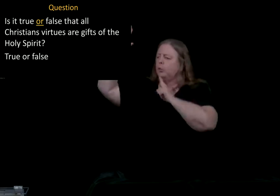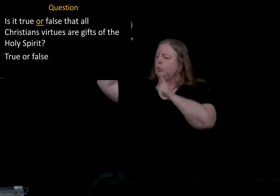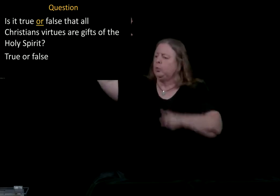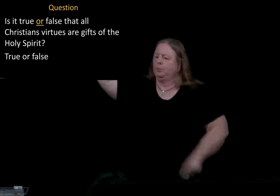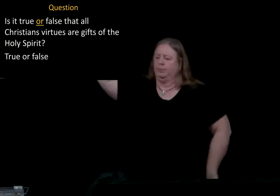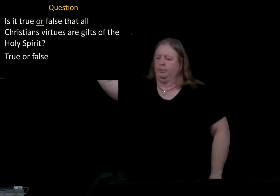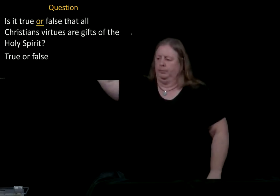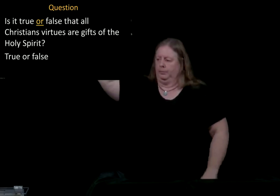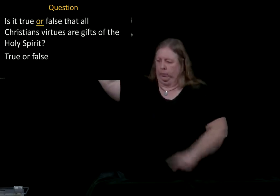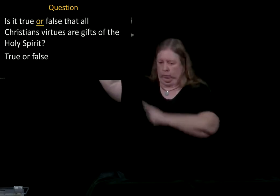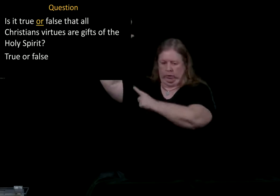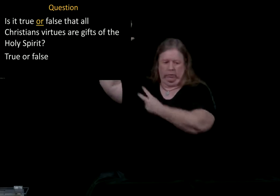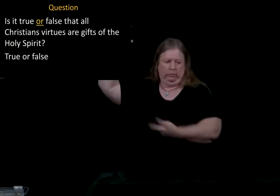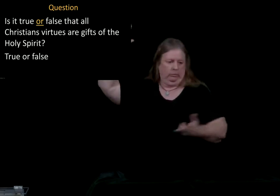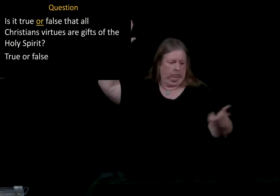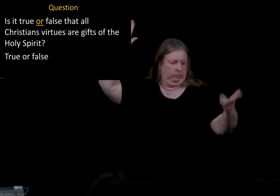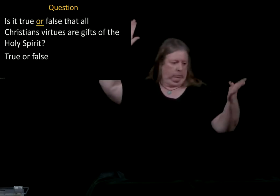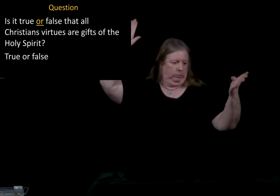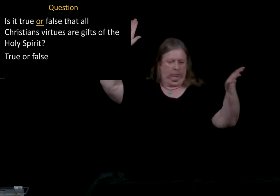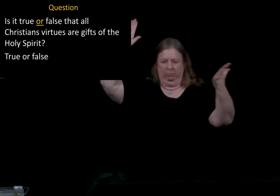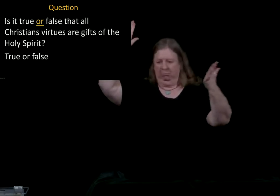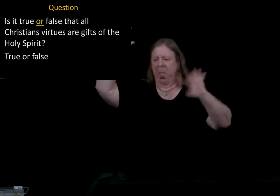who says it? Who thinks it's true?